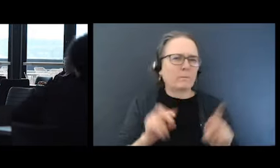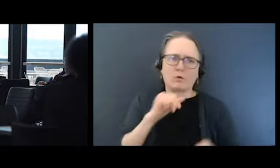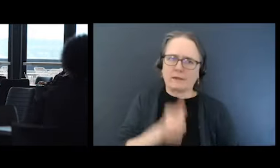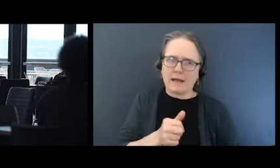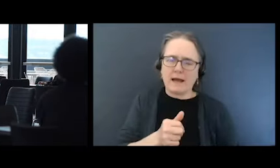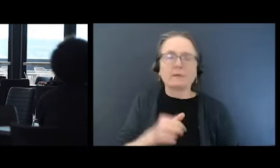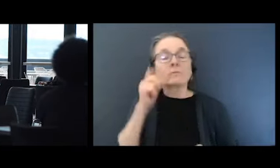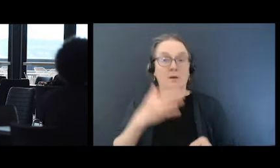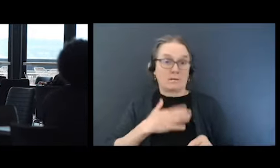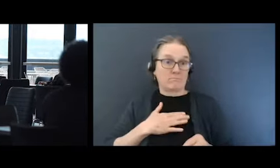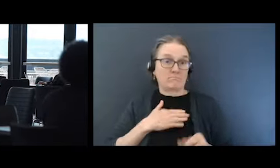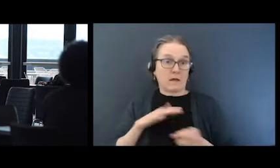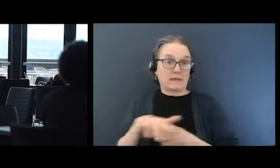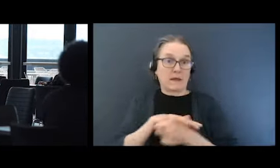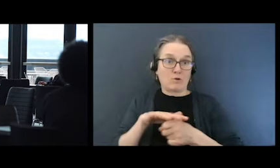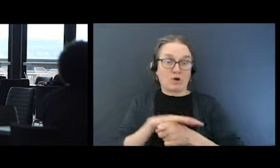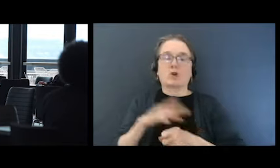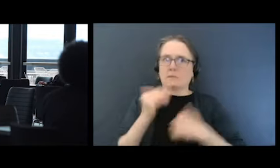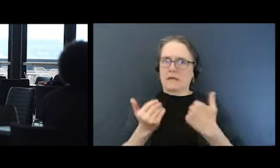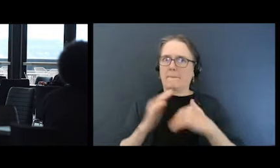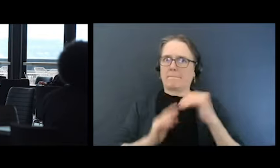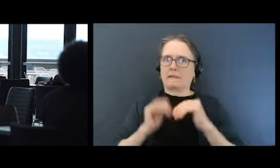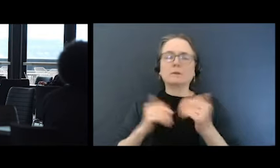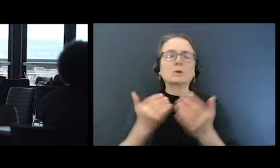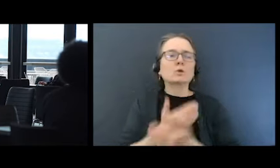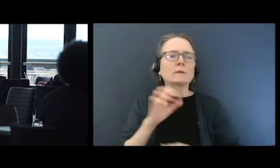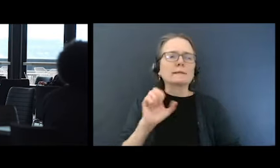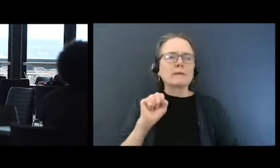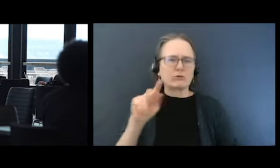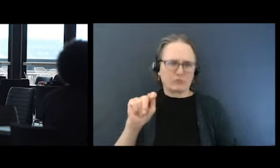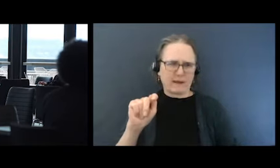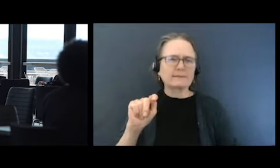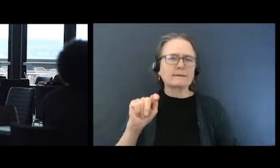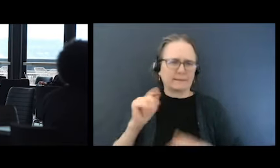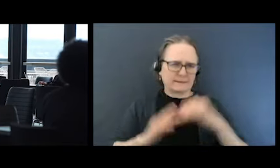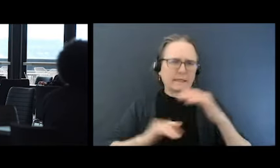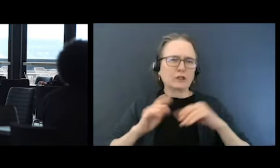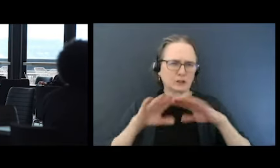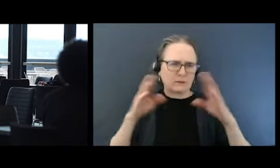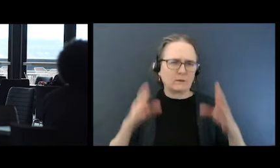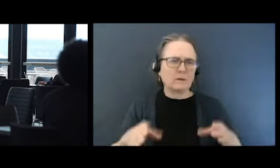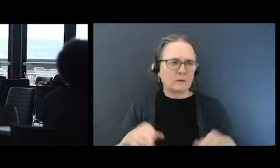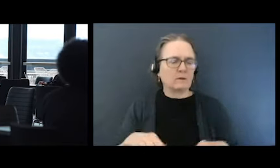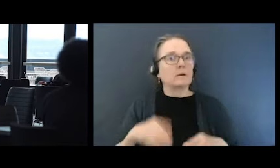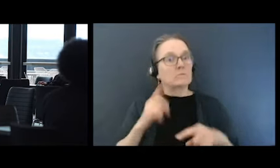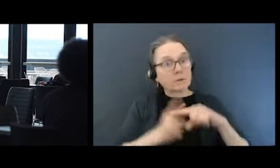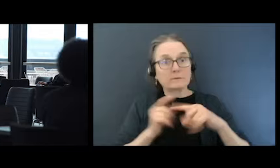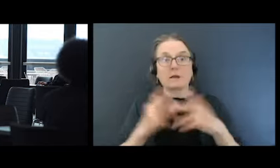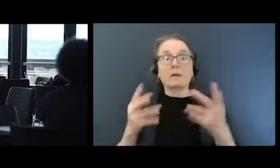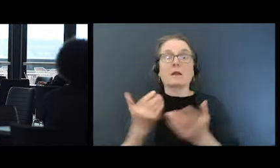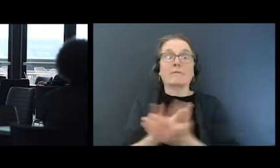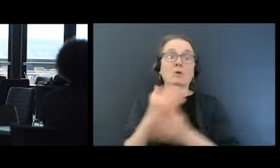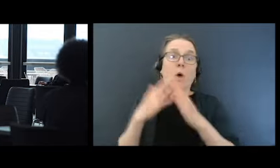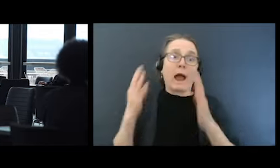housing development, and there's a lot of construction. And after the construction gets all done, there will